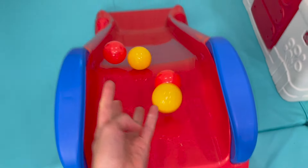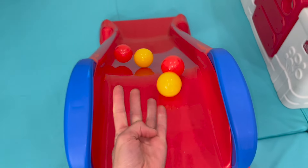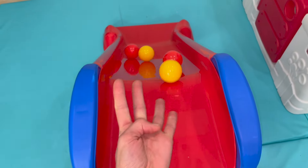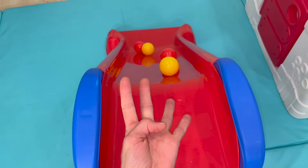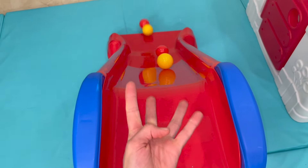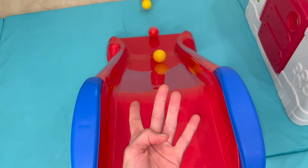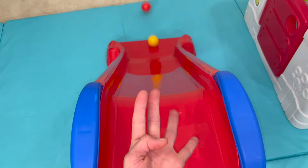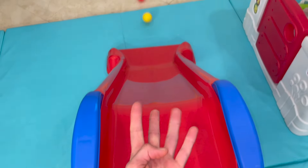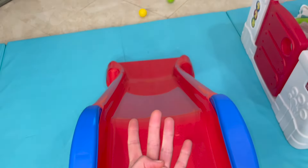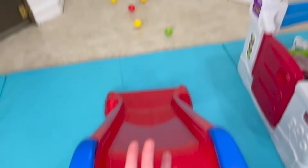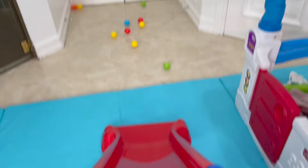Four.